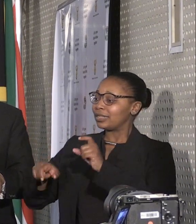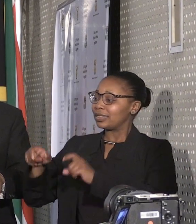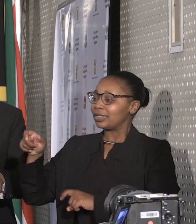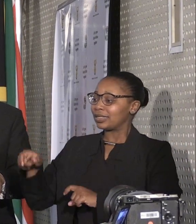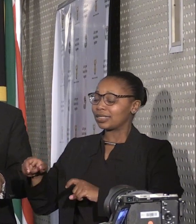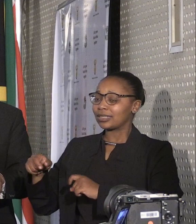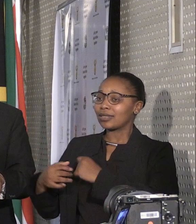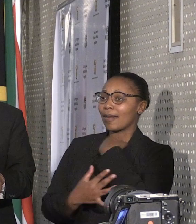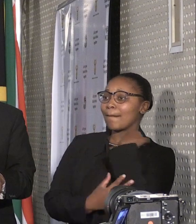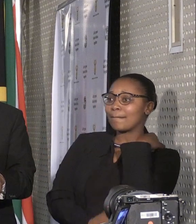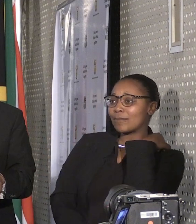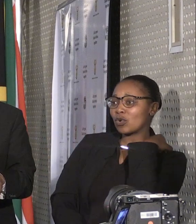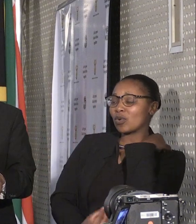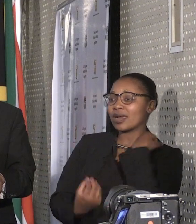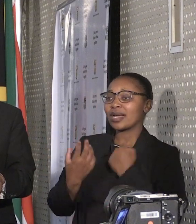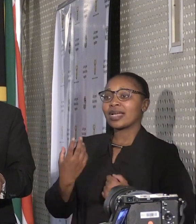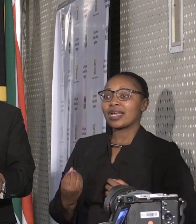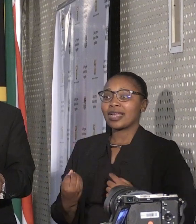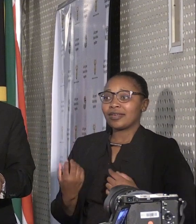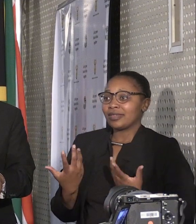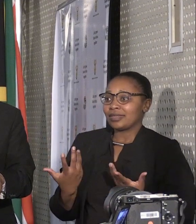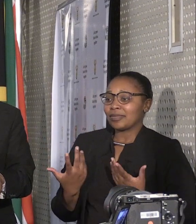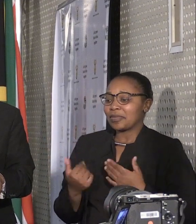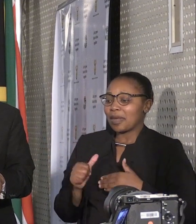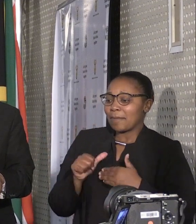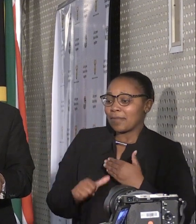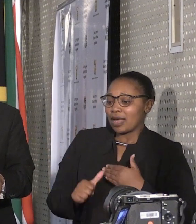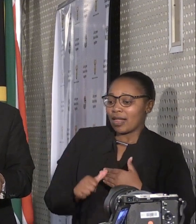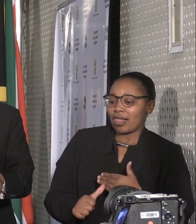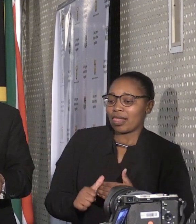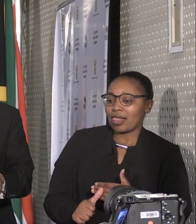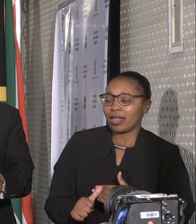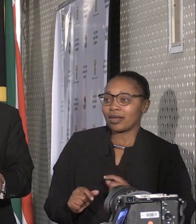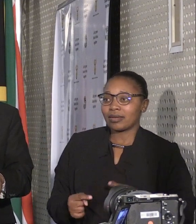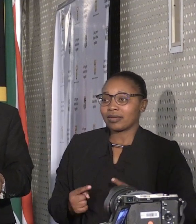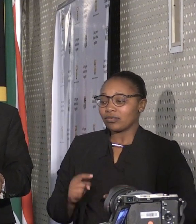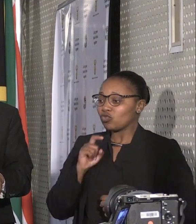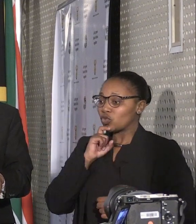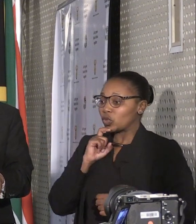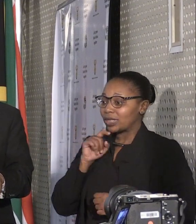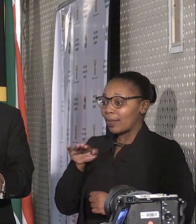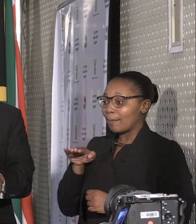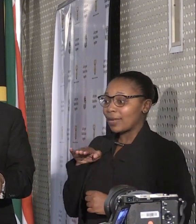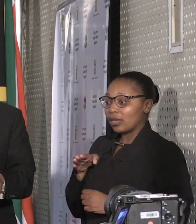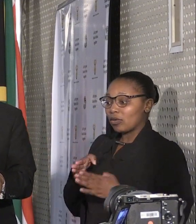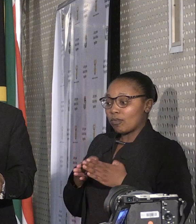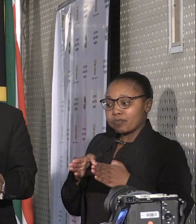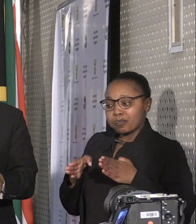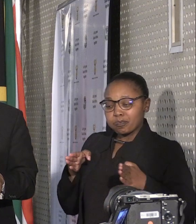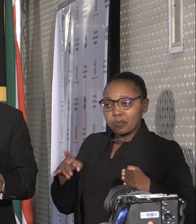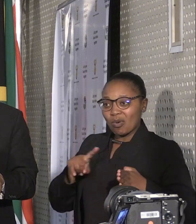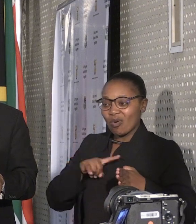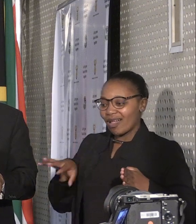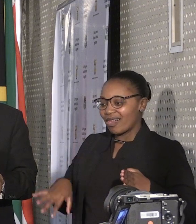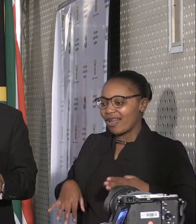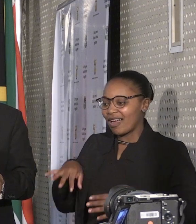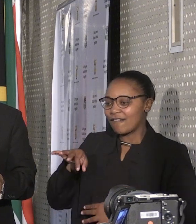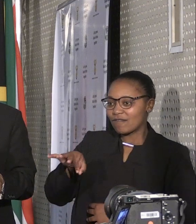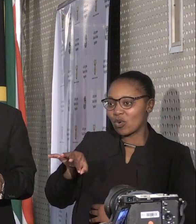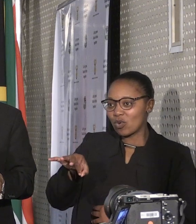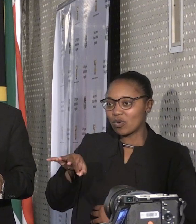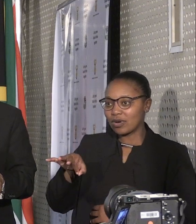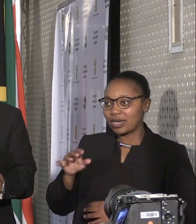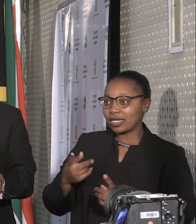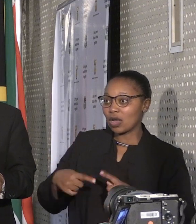a month about 100 rand, cannot use the current existing banks because of the inaffordability of the cost of doing